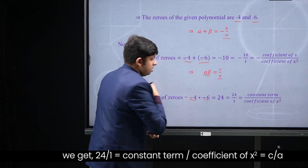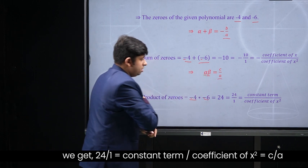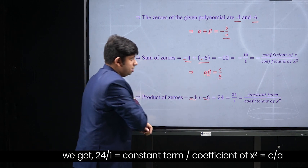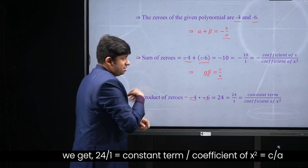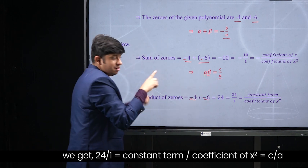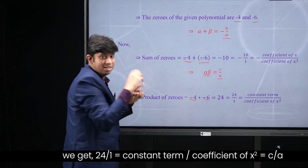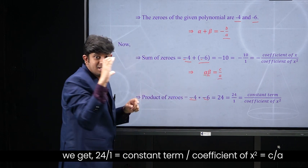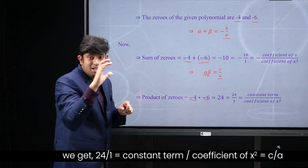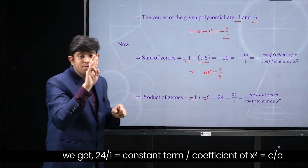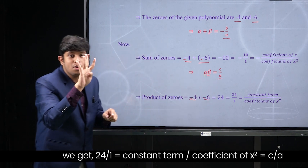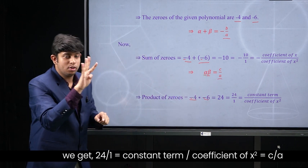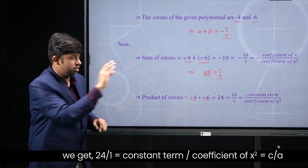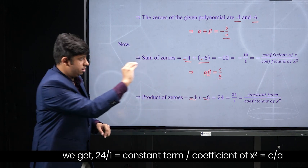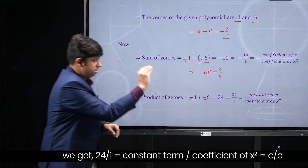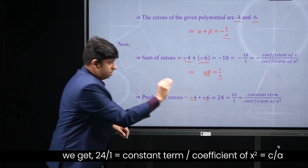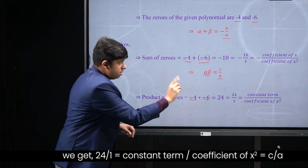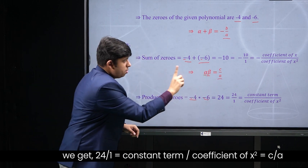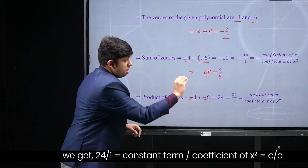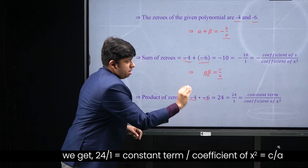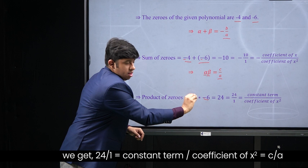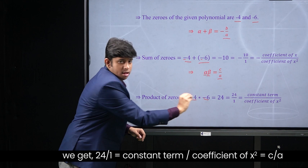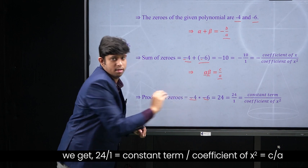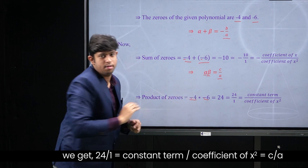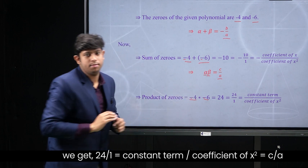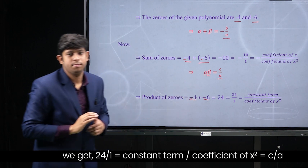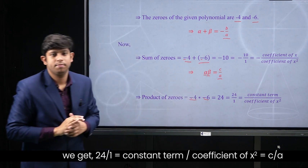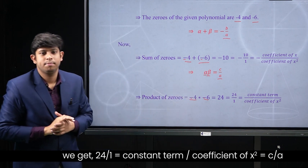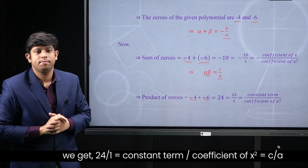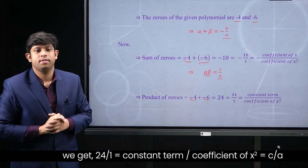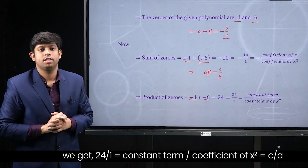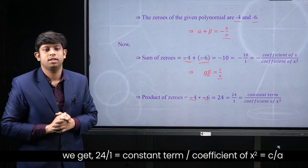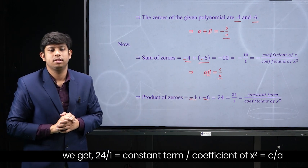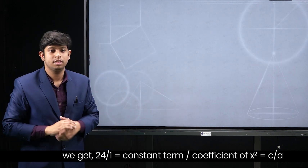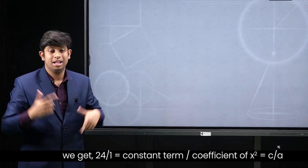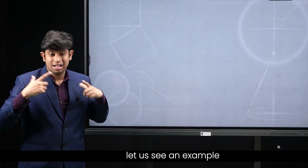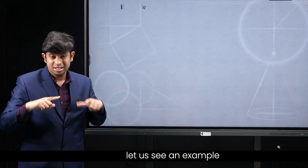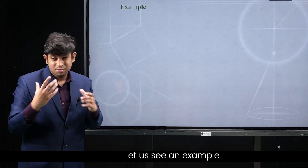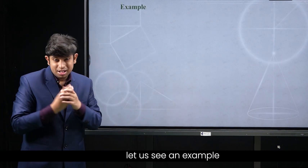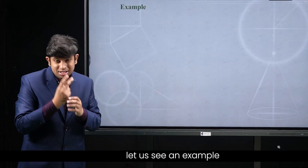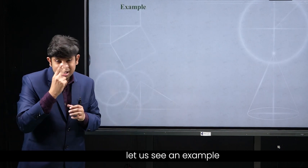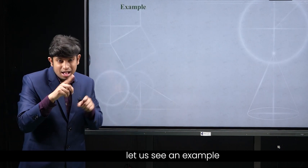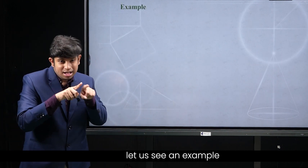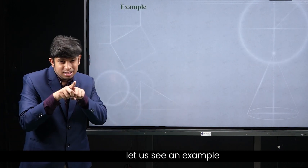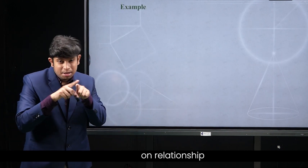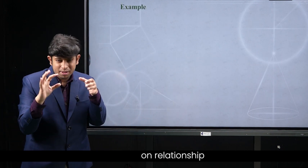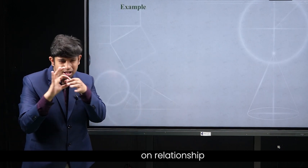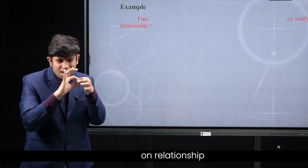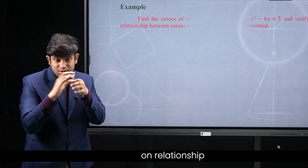Which is equal to constant term by coefficient of x square, which is equal to c by a. Let us see an example on relationship